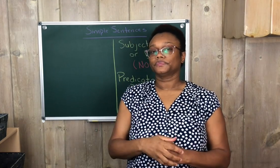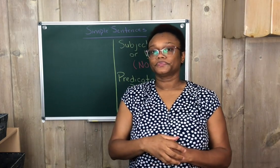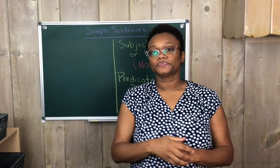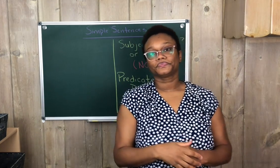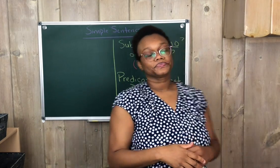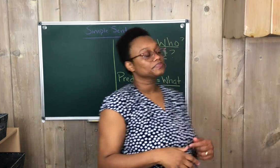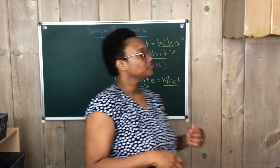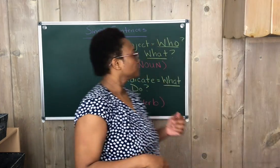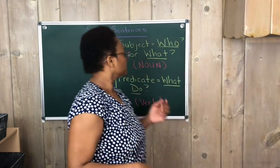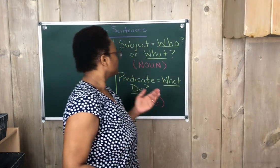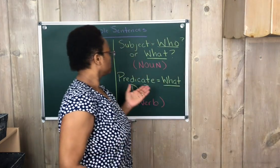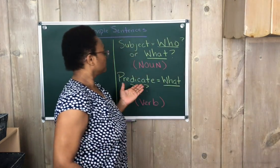V-E-R-B.